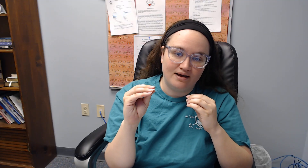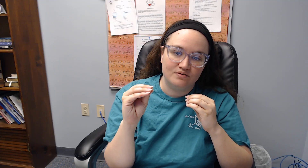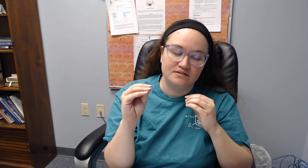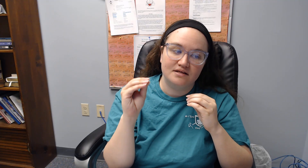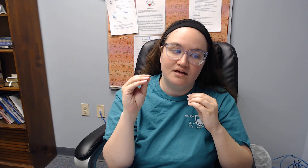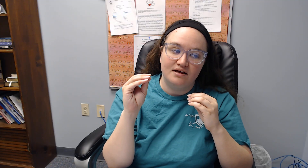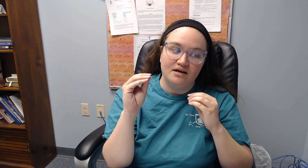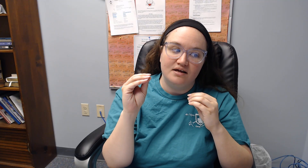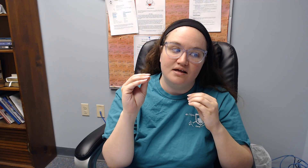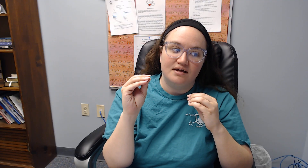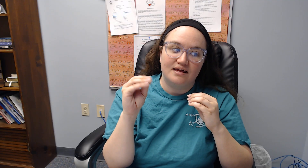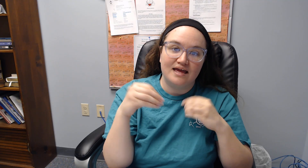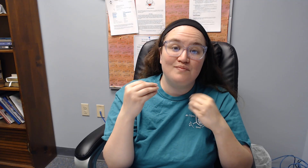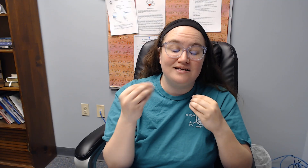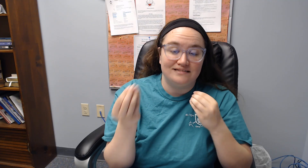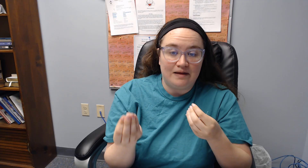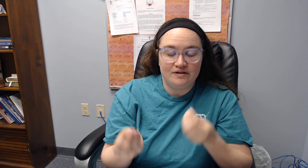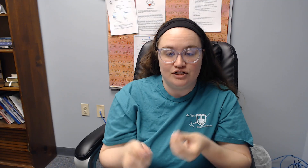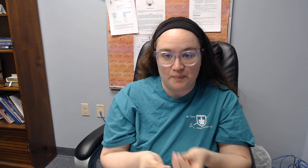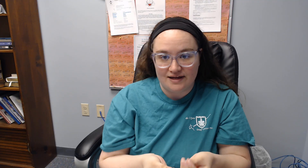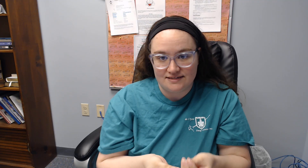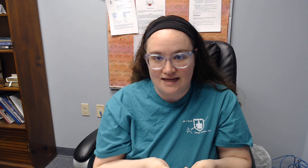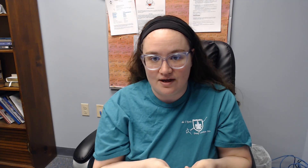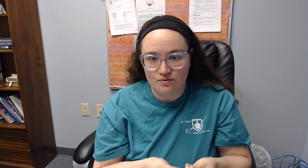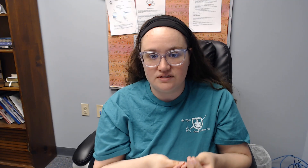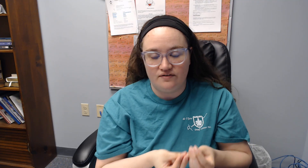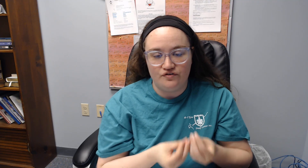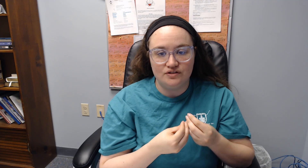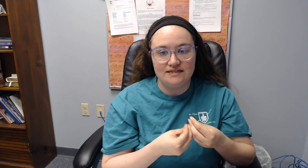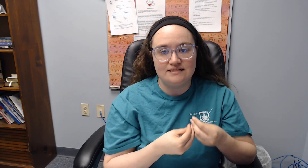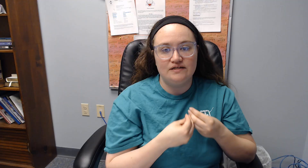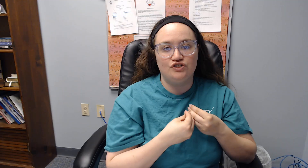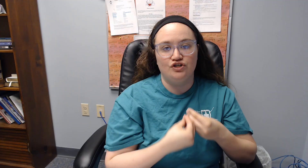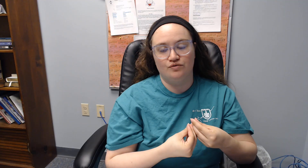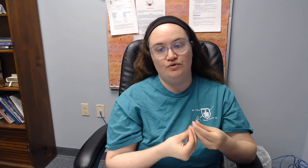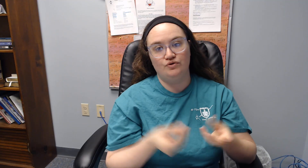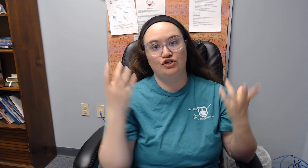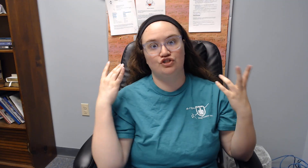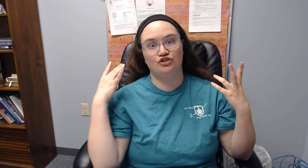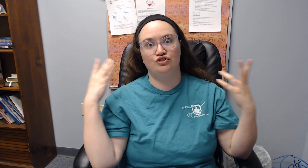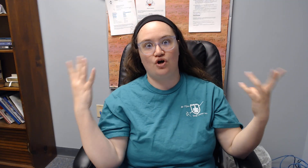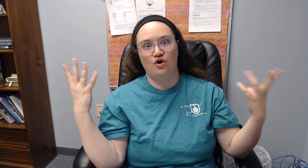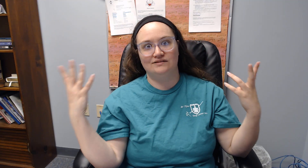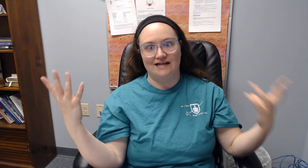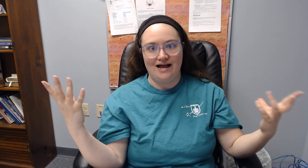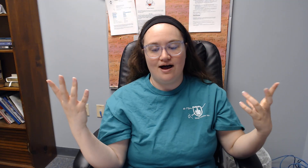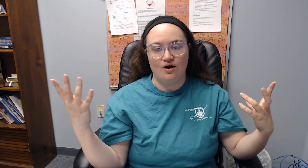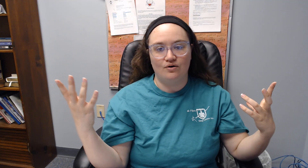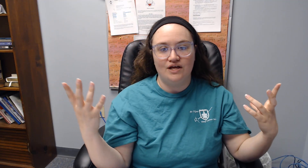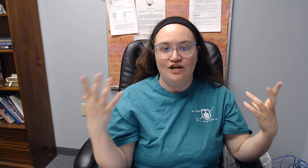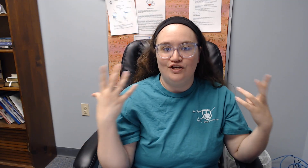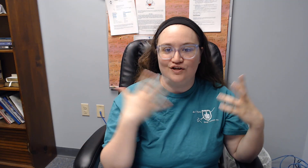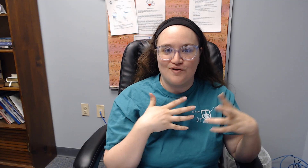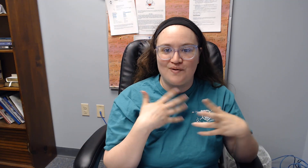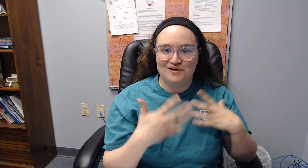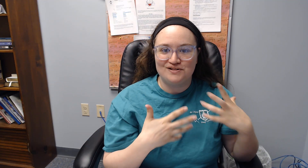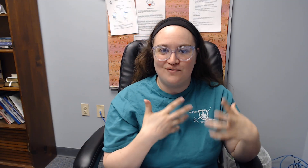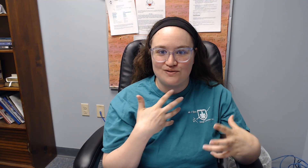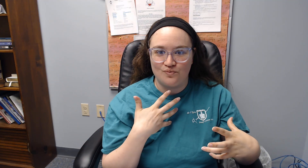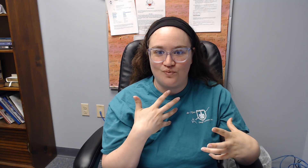sounds can be damaged by sound. If you're listening to your music so loud, your parents always warn